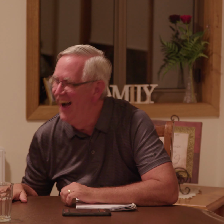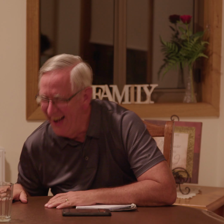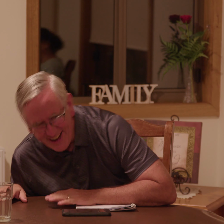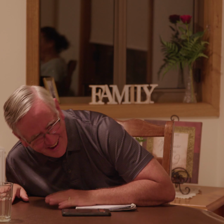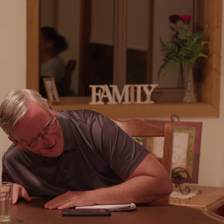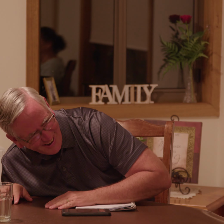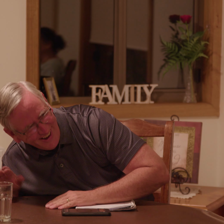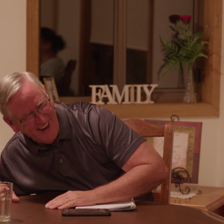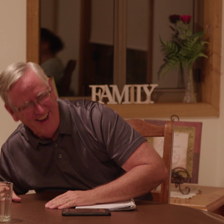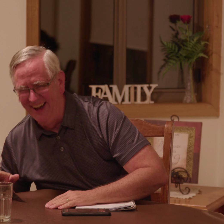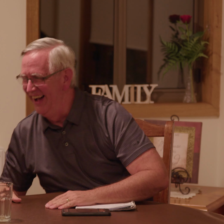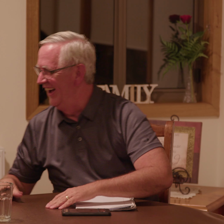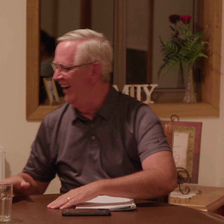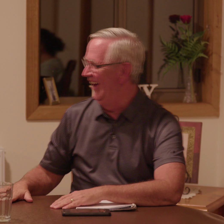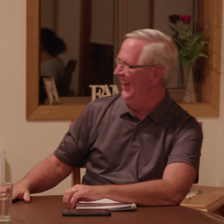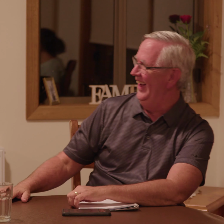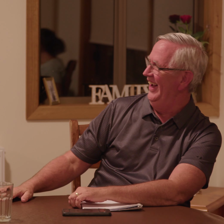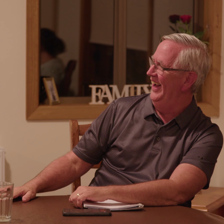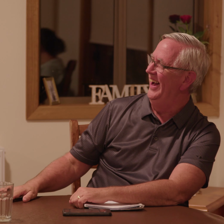All those. And